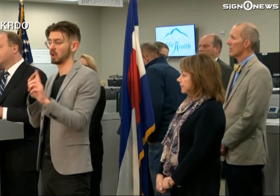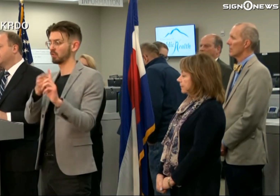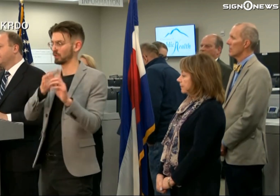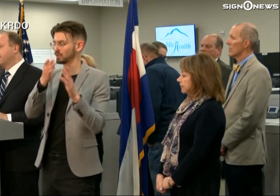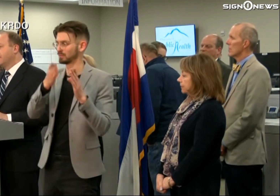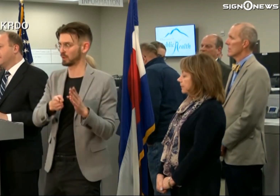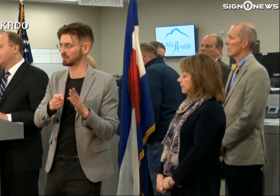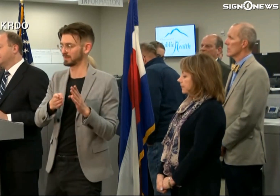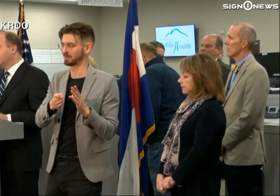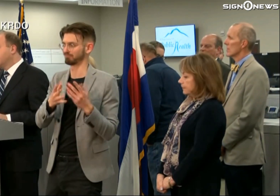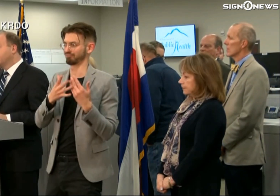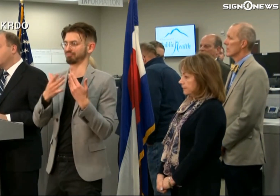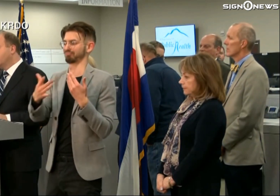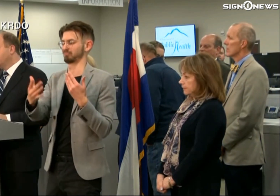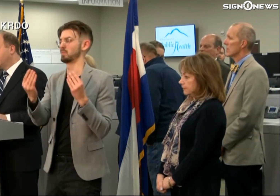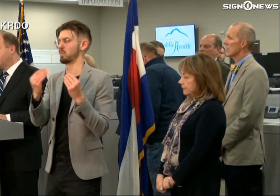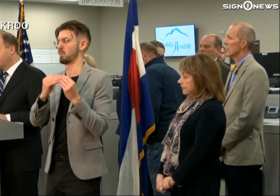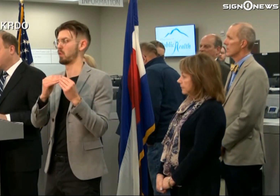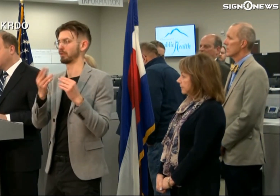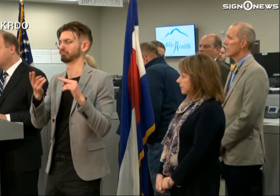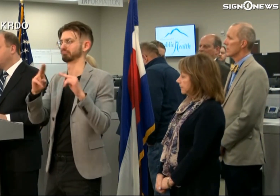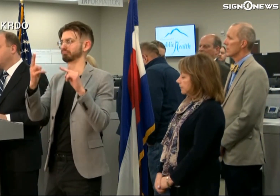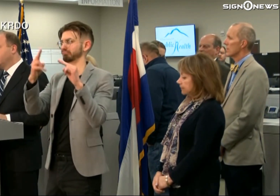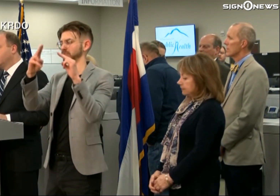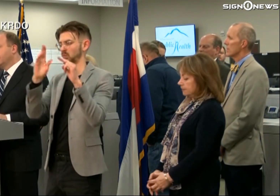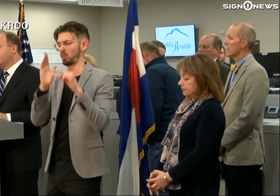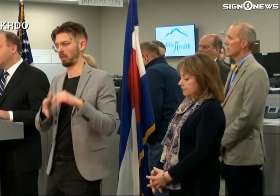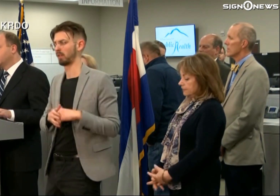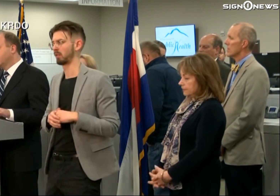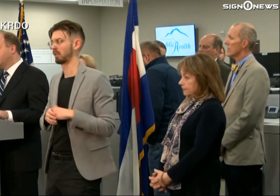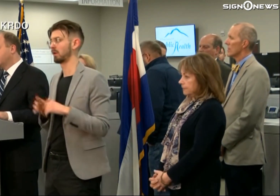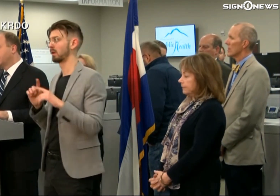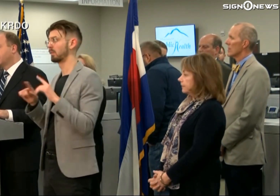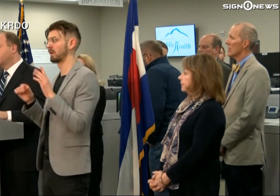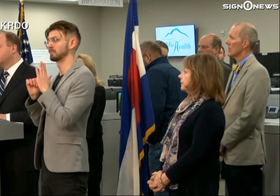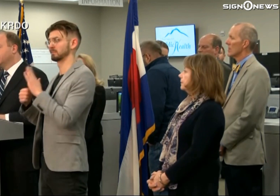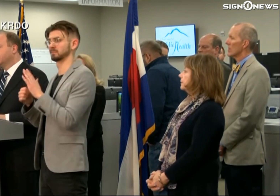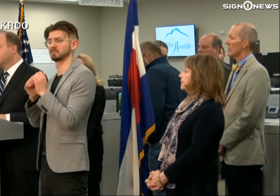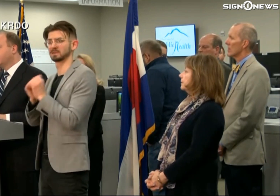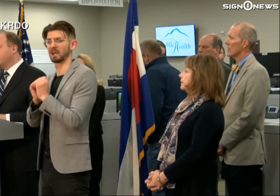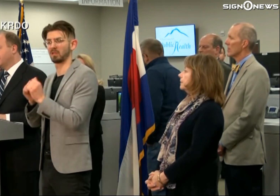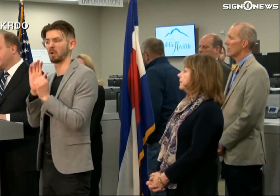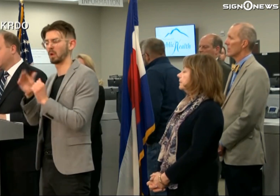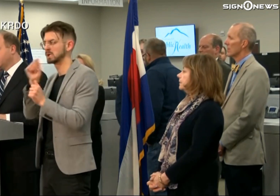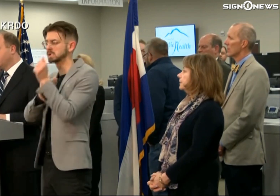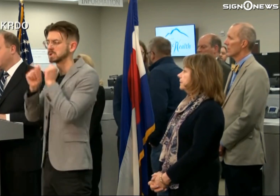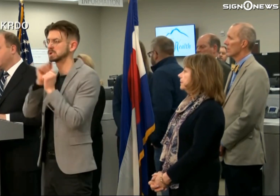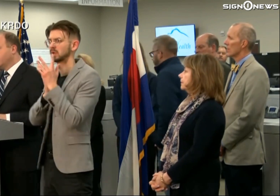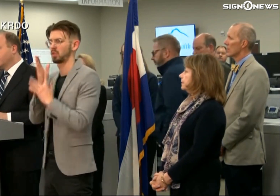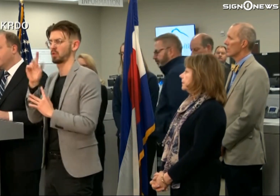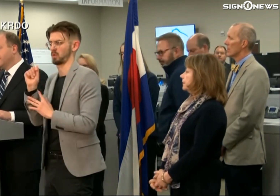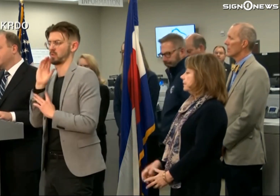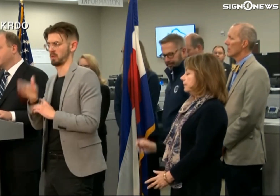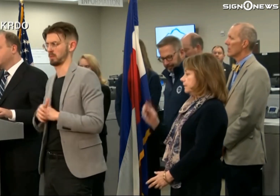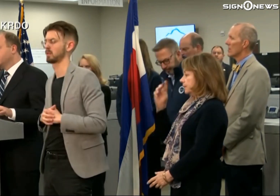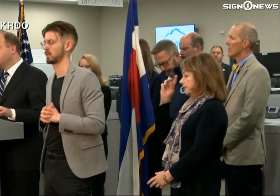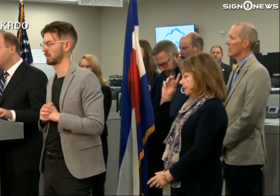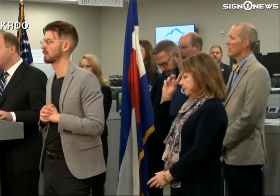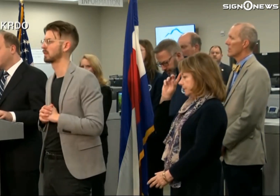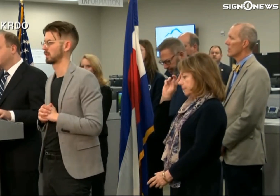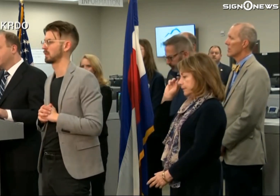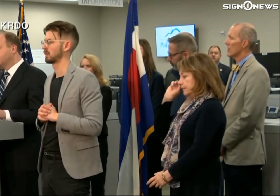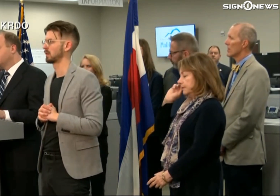the last. But together, we're going to get through this. We're going to make sure we protect our most vulnerable population. We're going to make sure